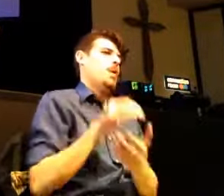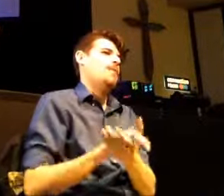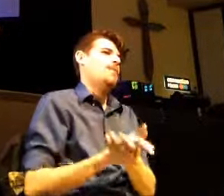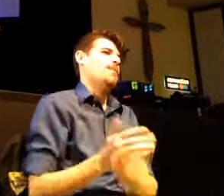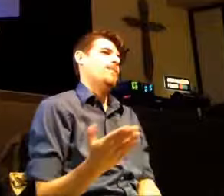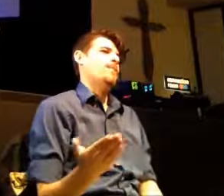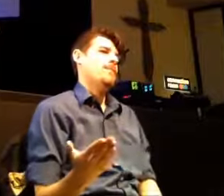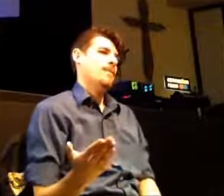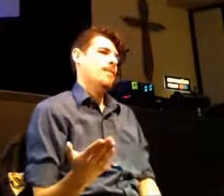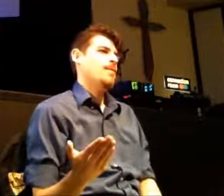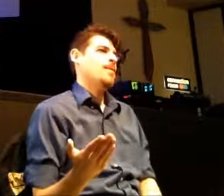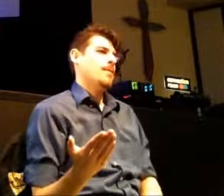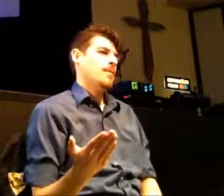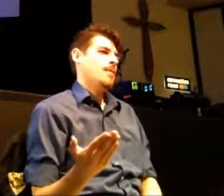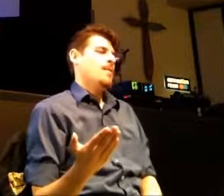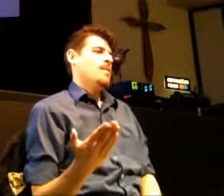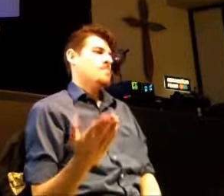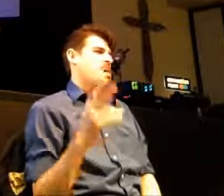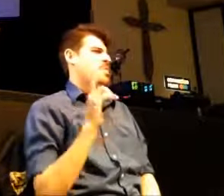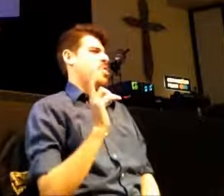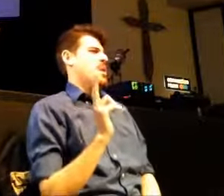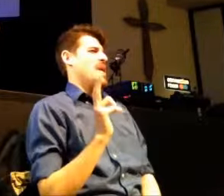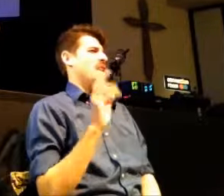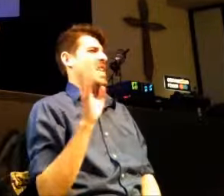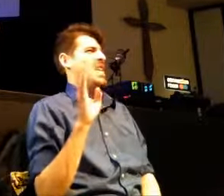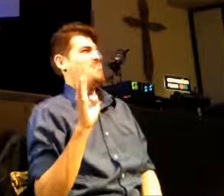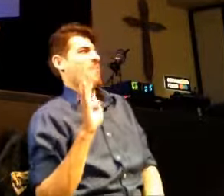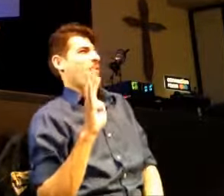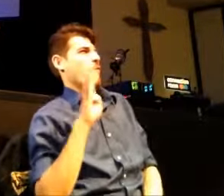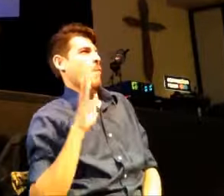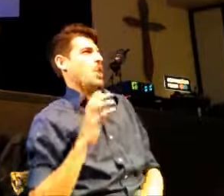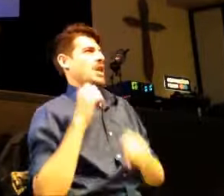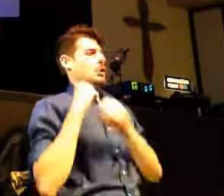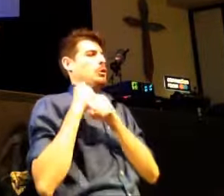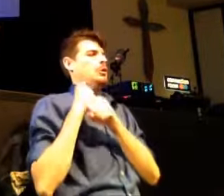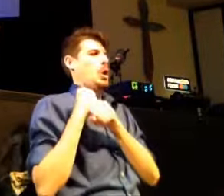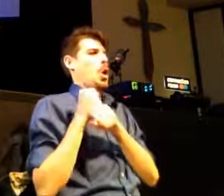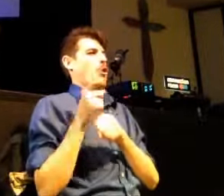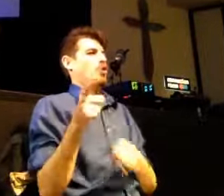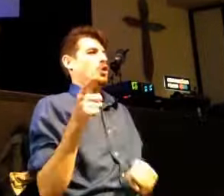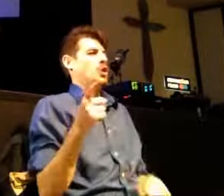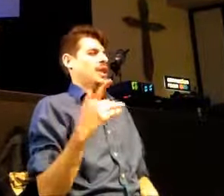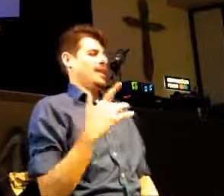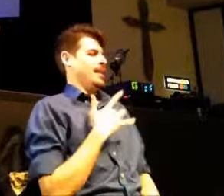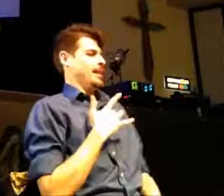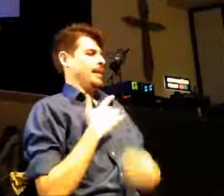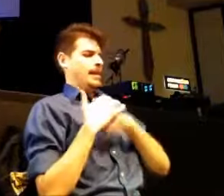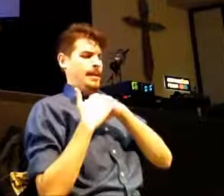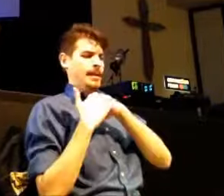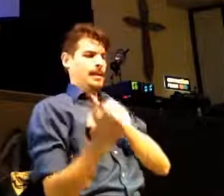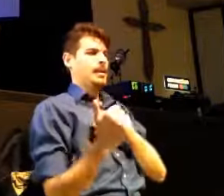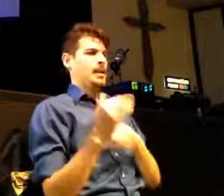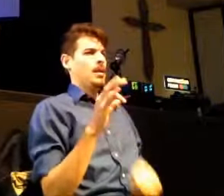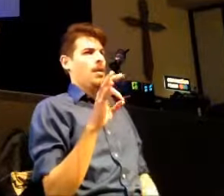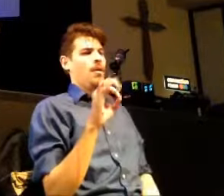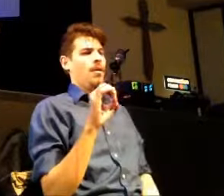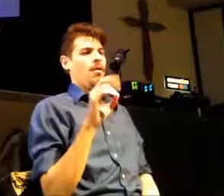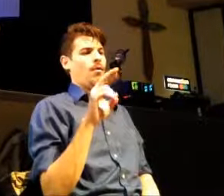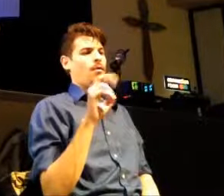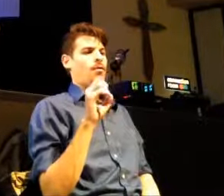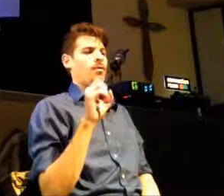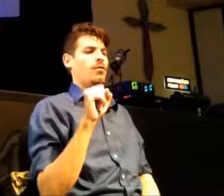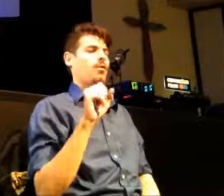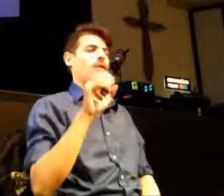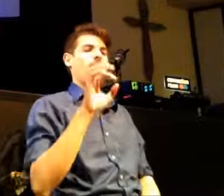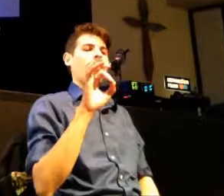Like three or 4 years ago, God really started to kind of call her in this direction of forensic psychology, which at first, most